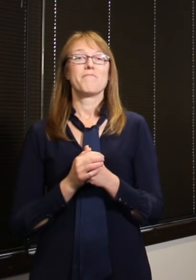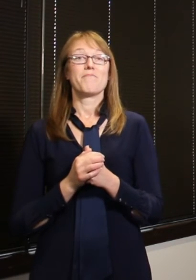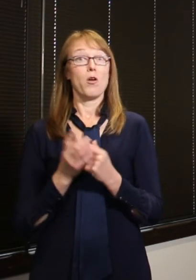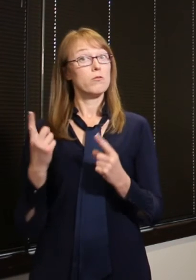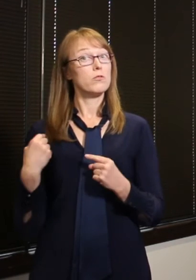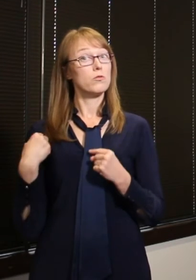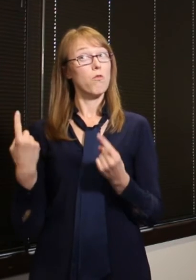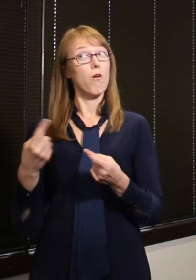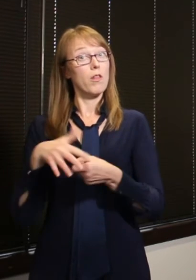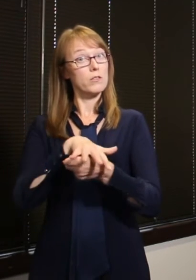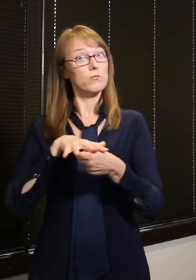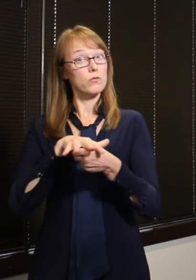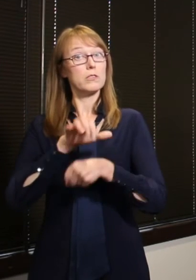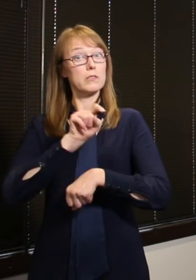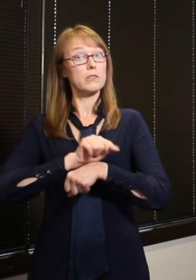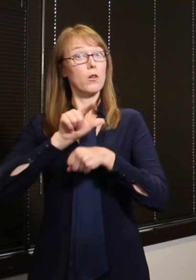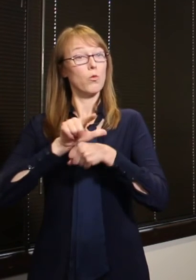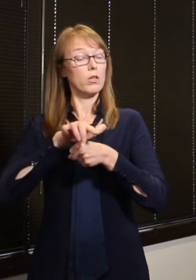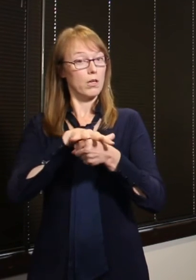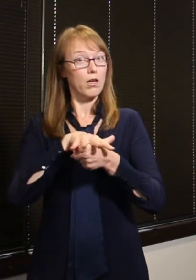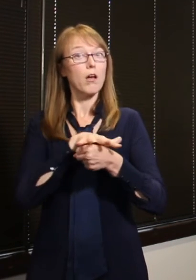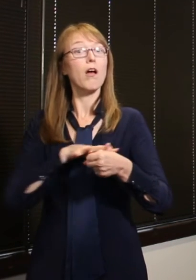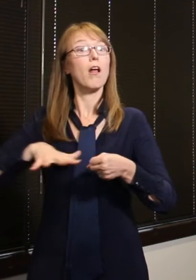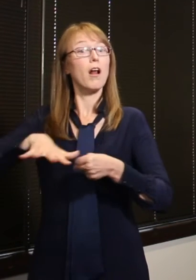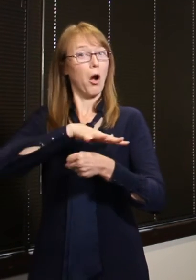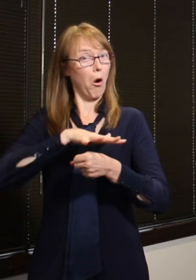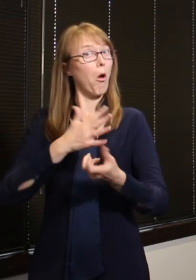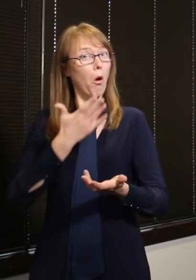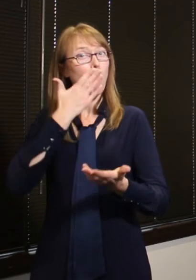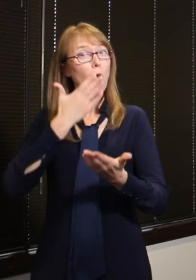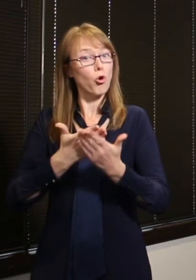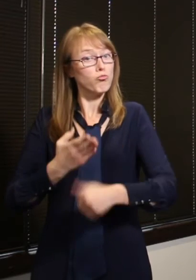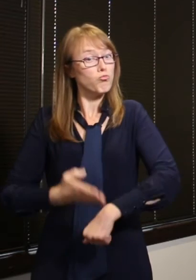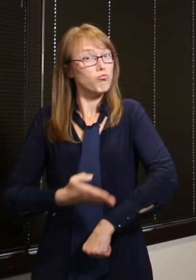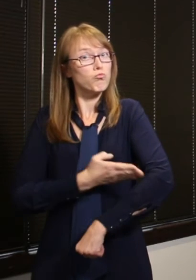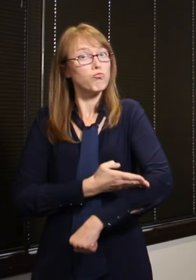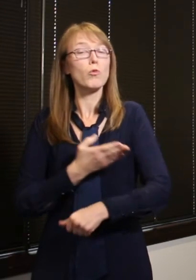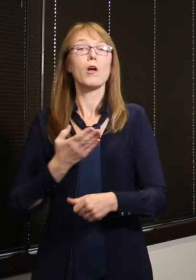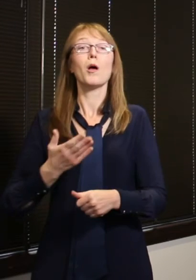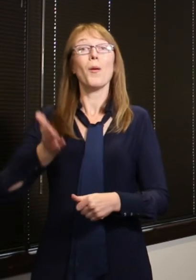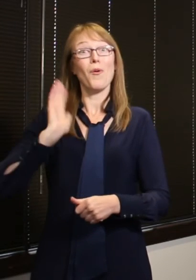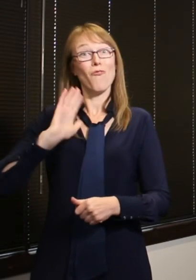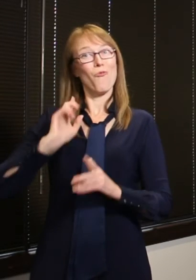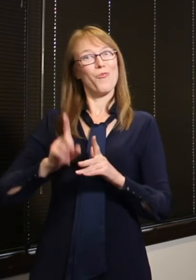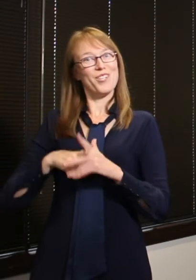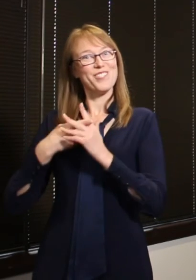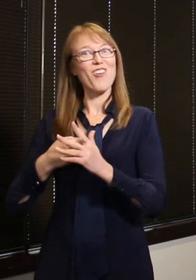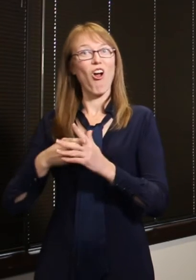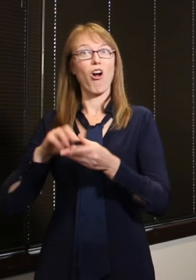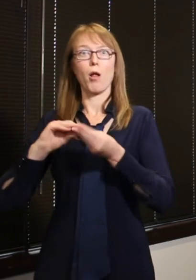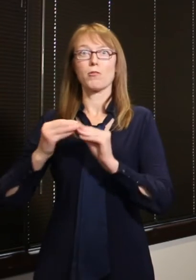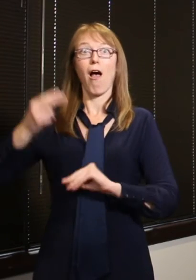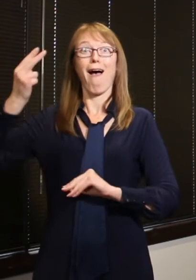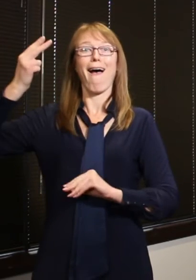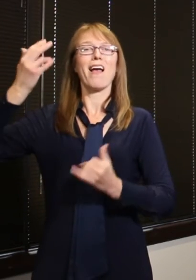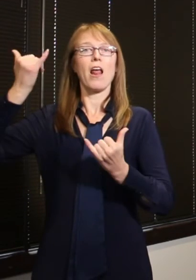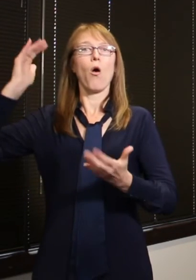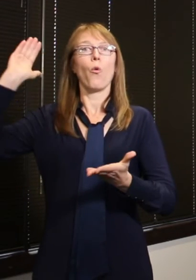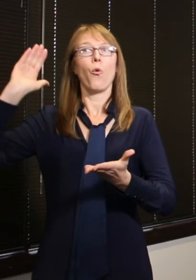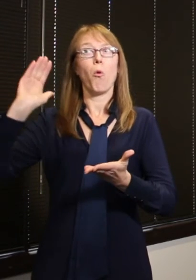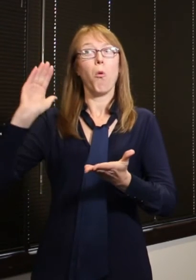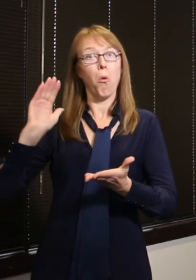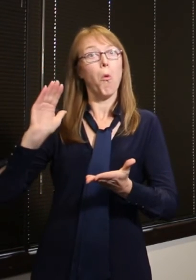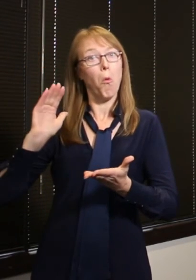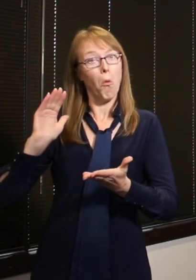We've come really a long way, and our numbers have dropped significantly since we first started this back in April. But that